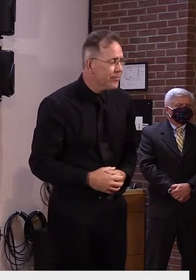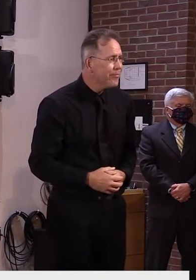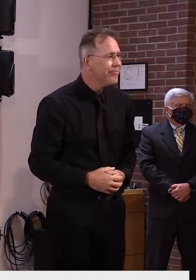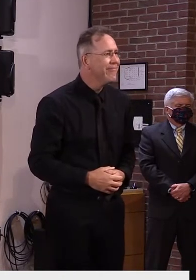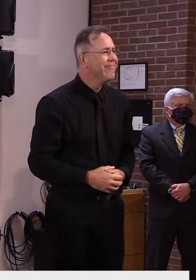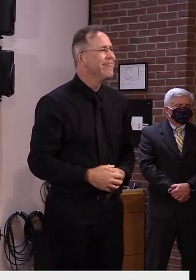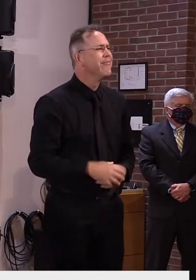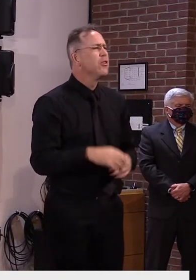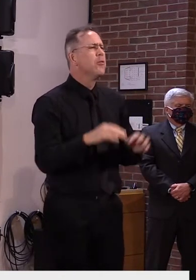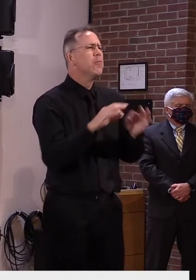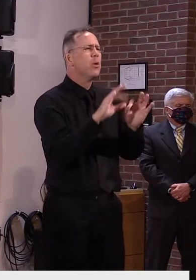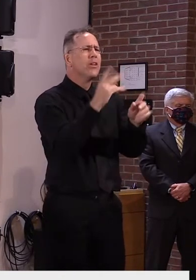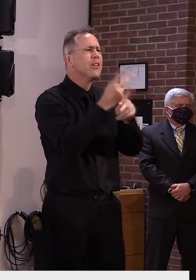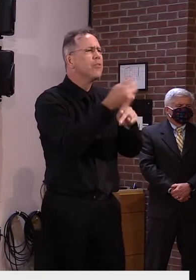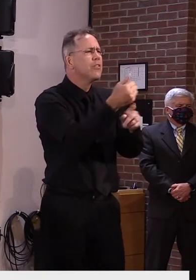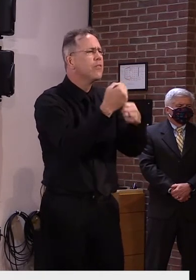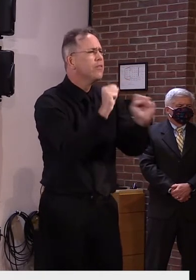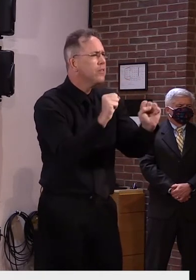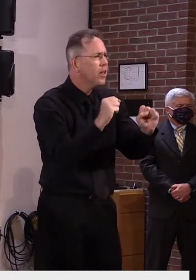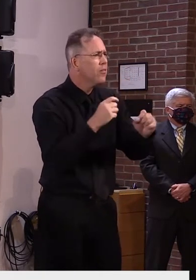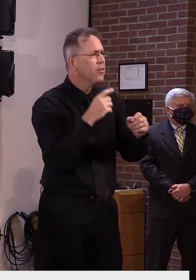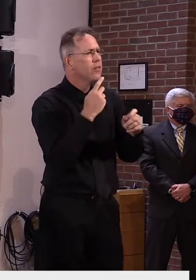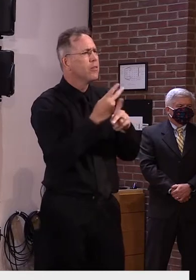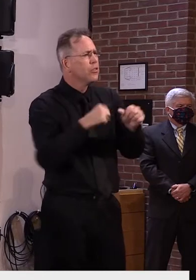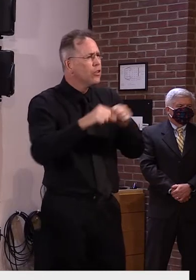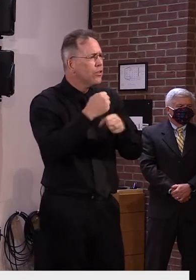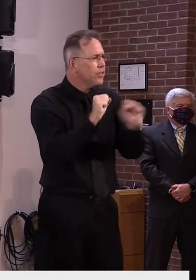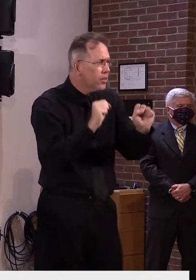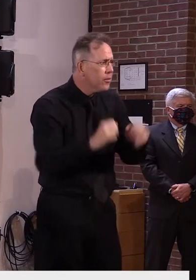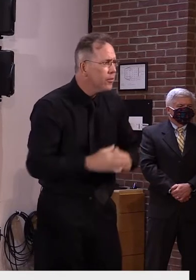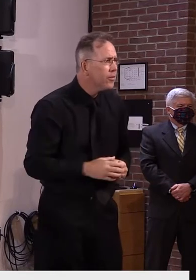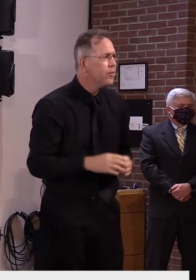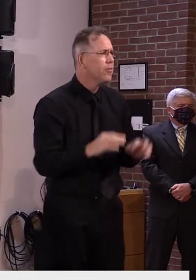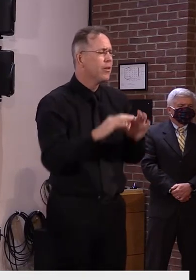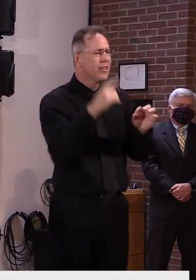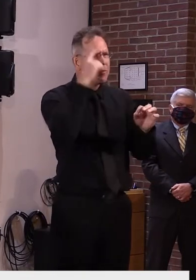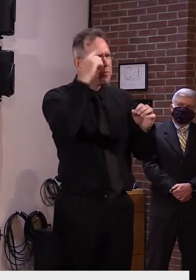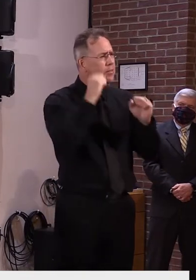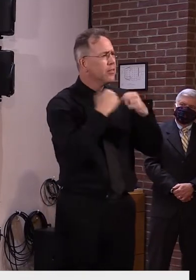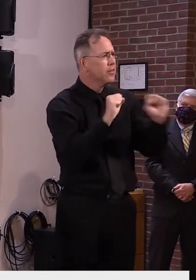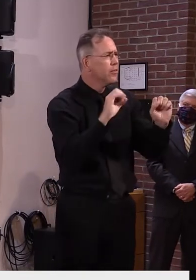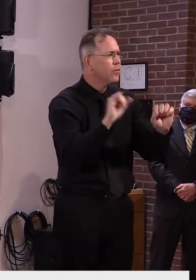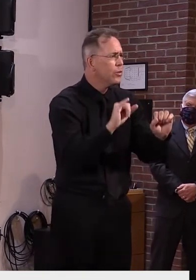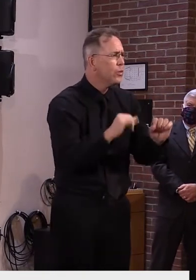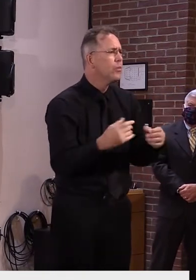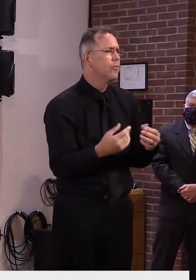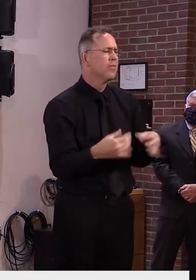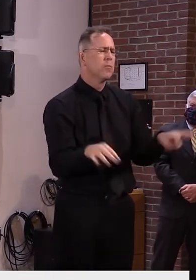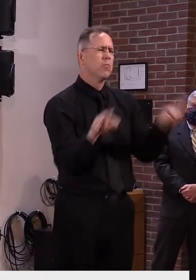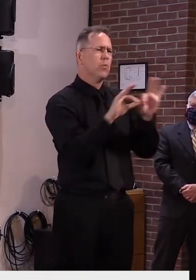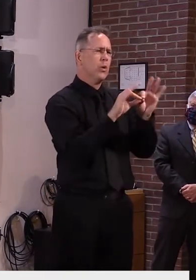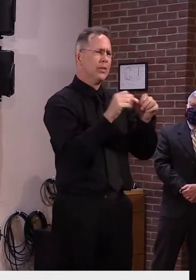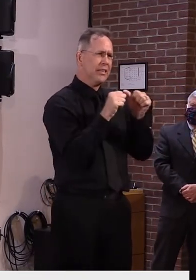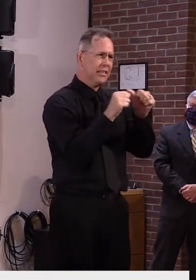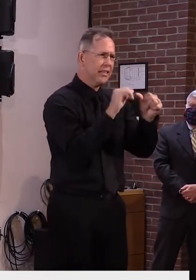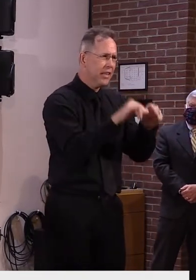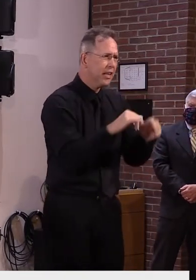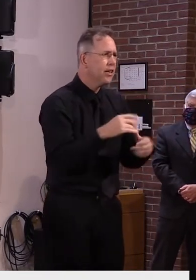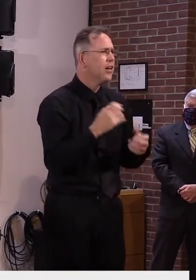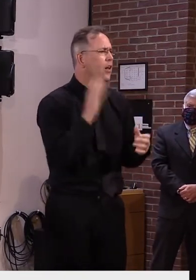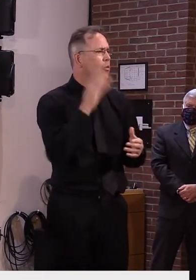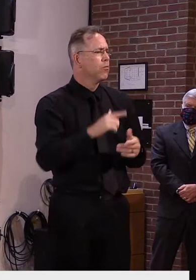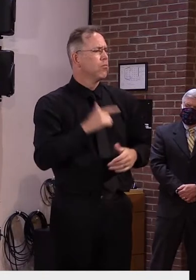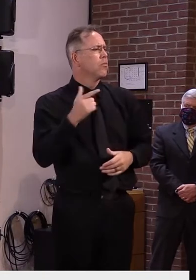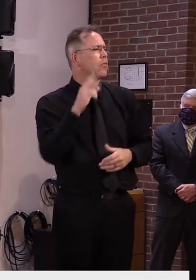yourselves, because your mental health is important as well. I'll now turn it over to Secretary French for his update.